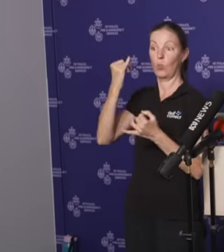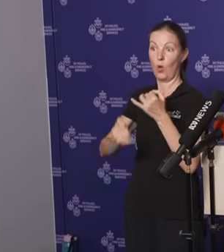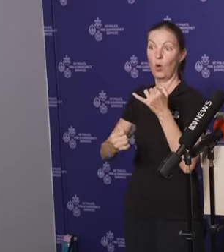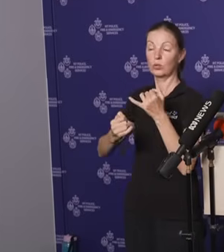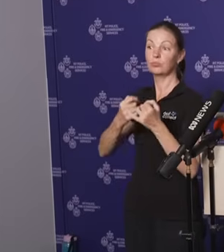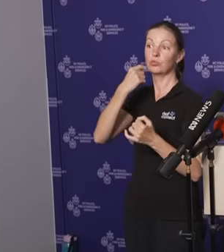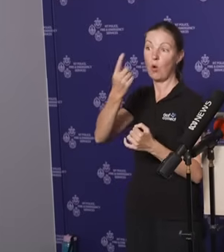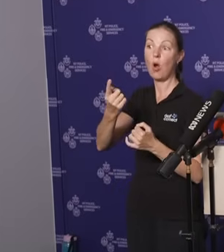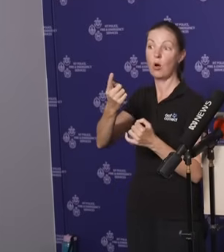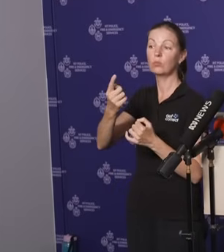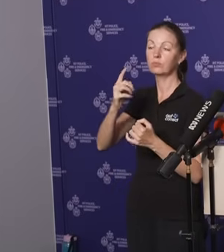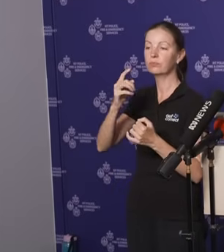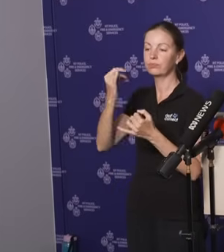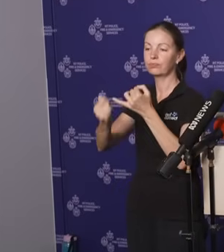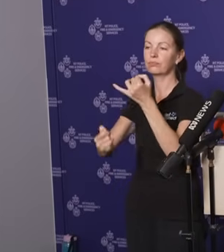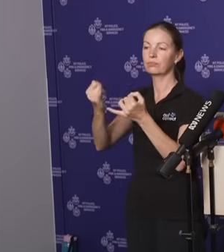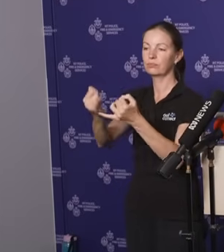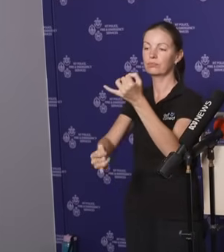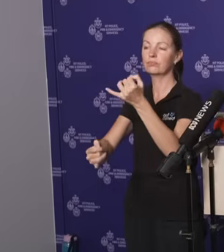tomorrow. Dra